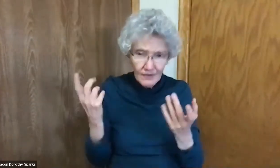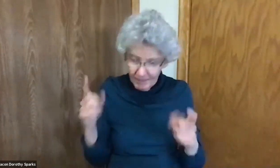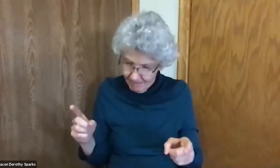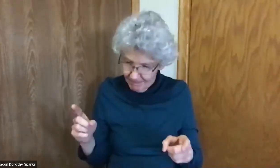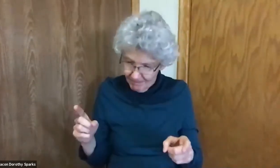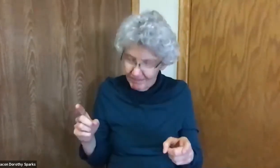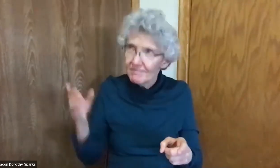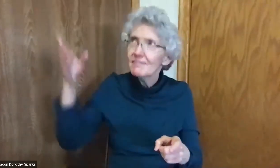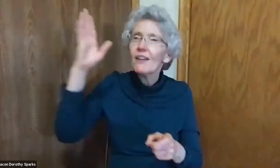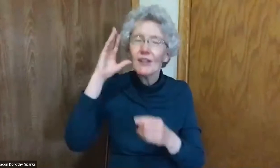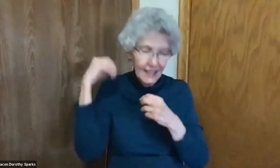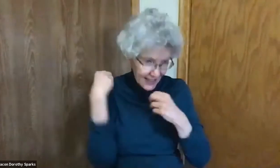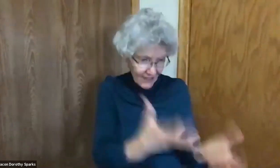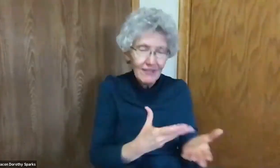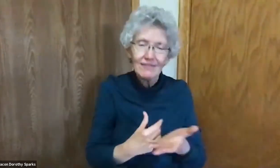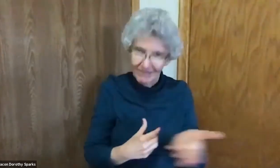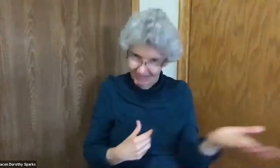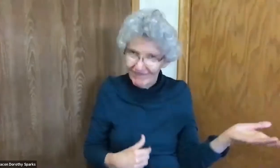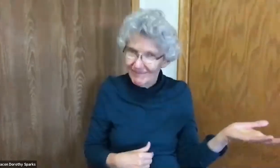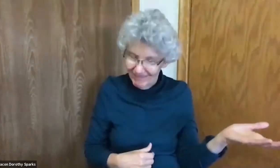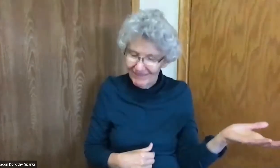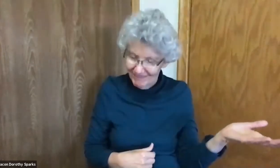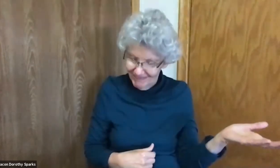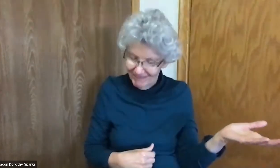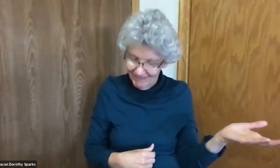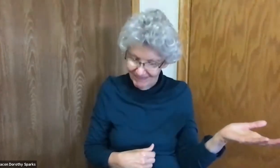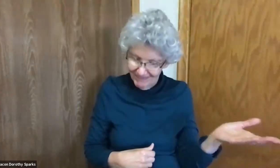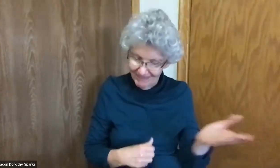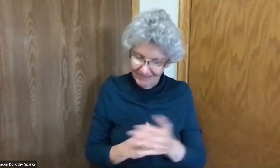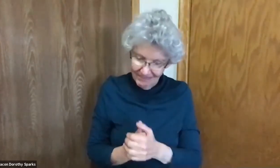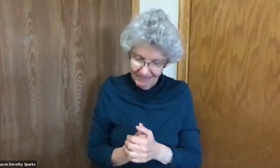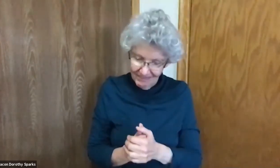But send the rich away empty.